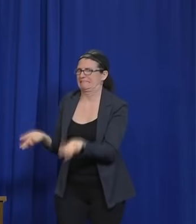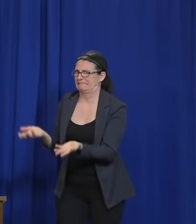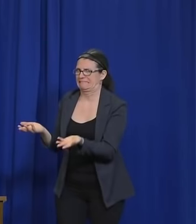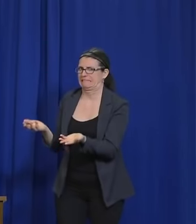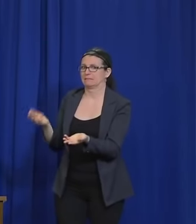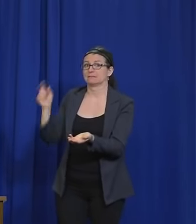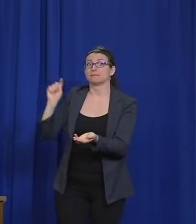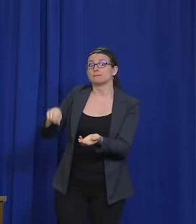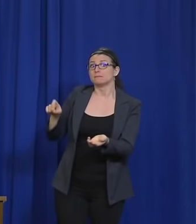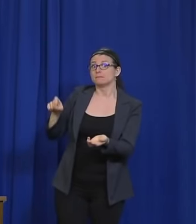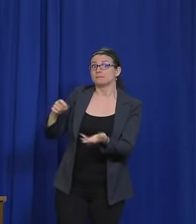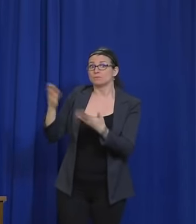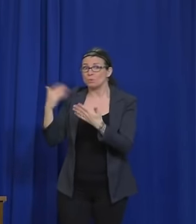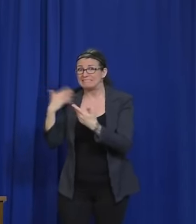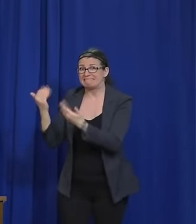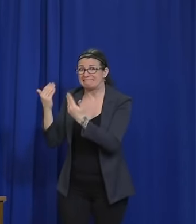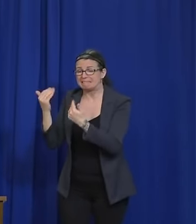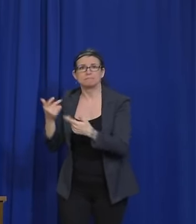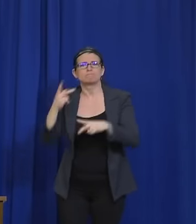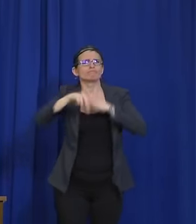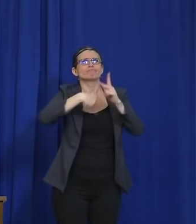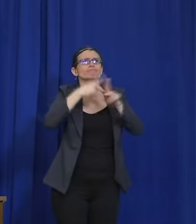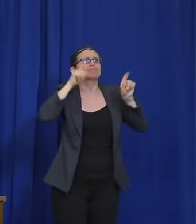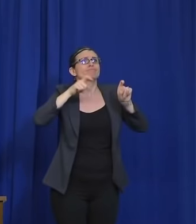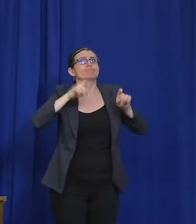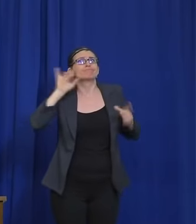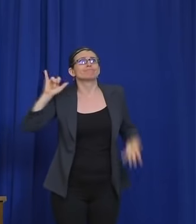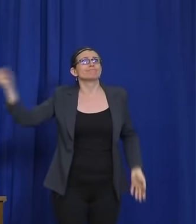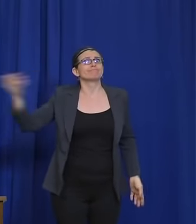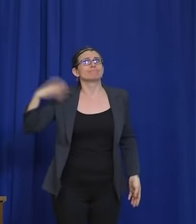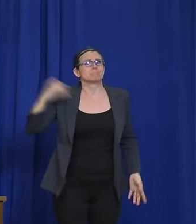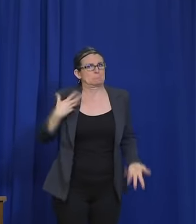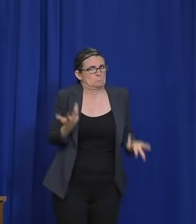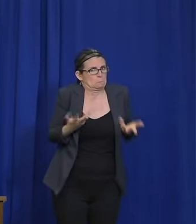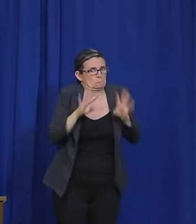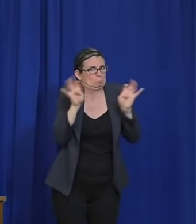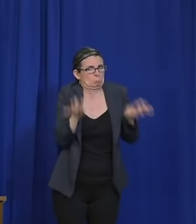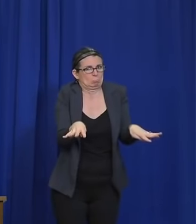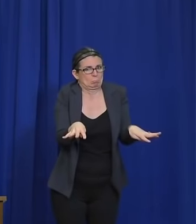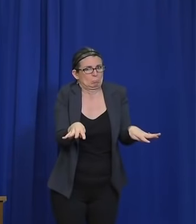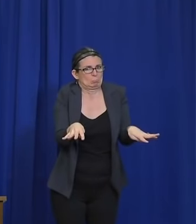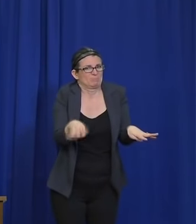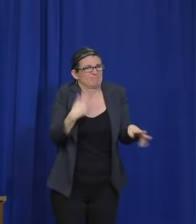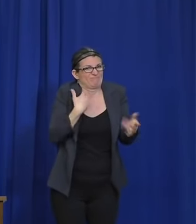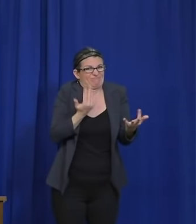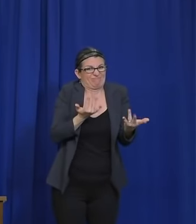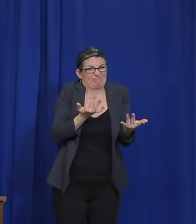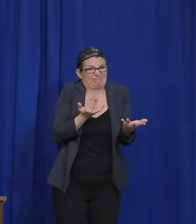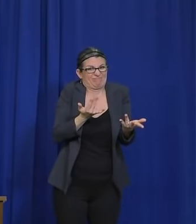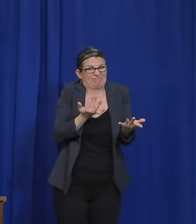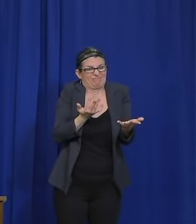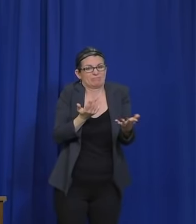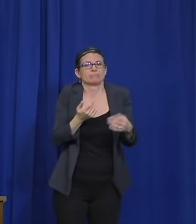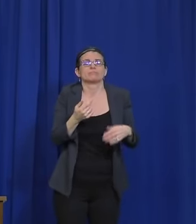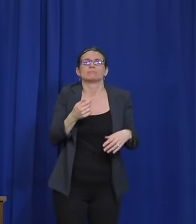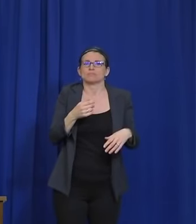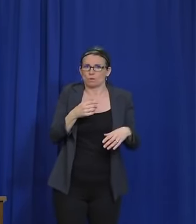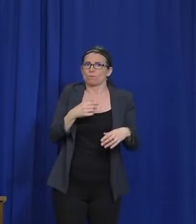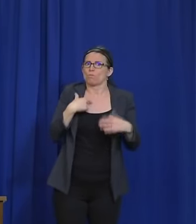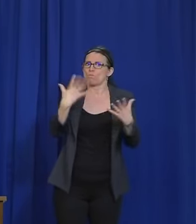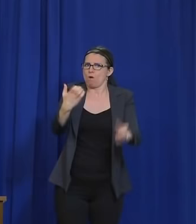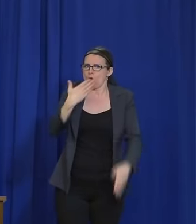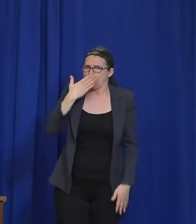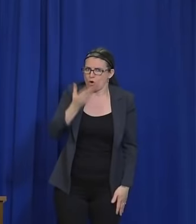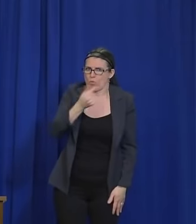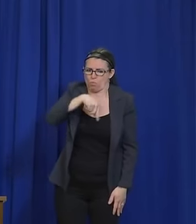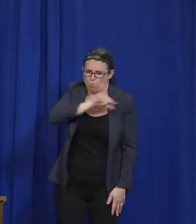We all believe that universal testing or more comprehensive testing is extremely important, not just to tamp down the